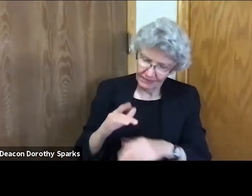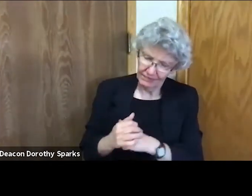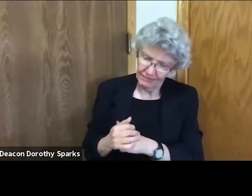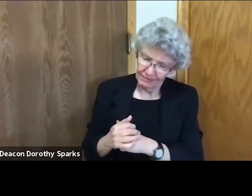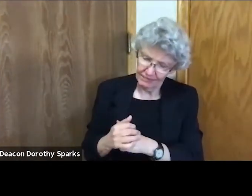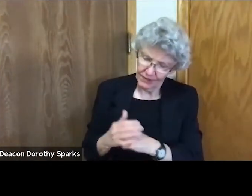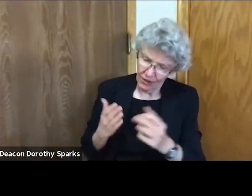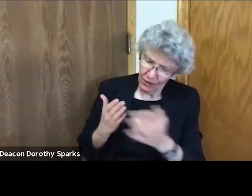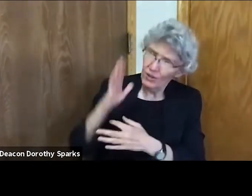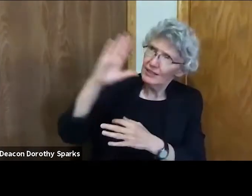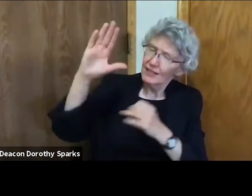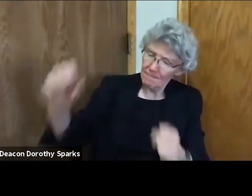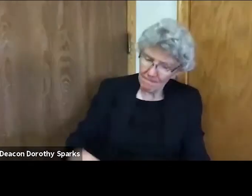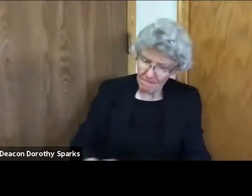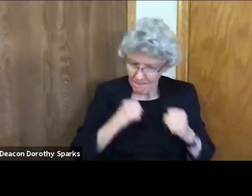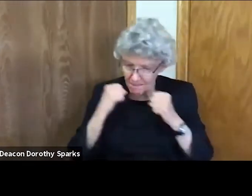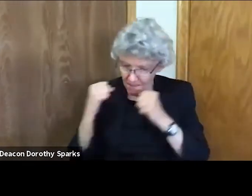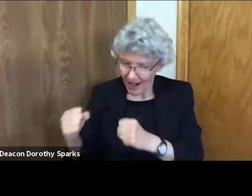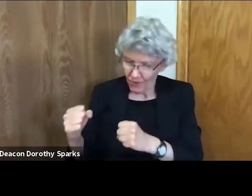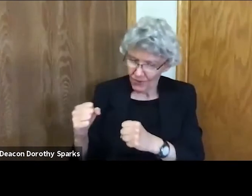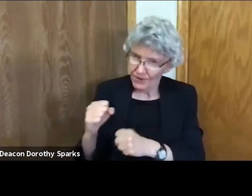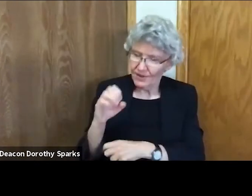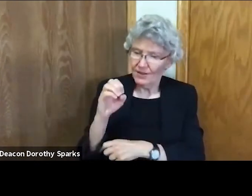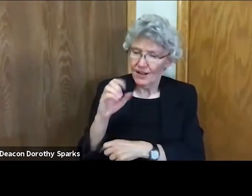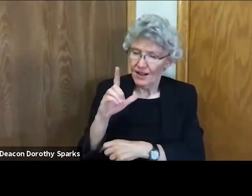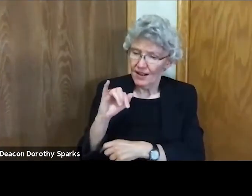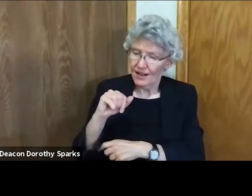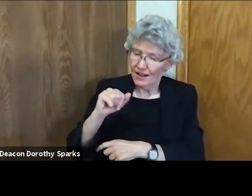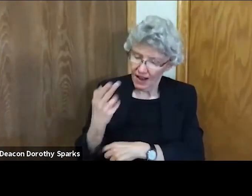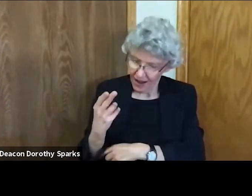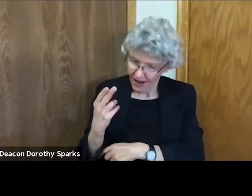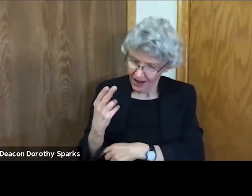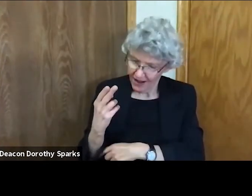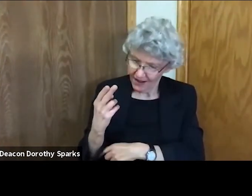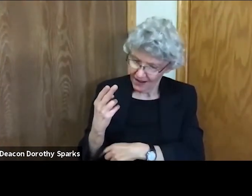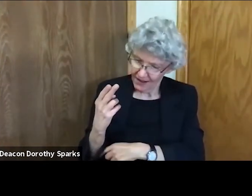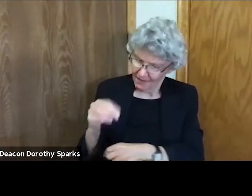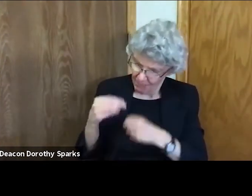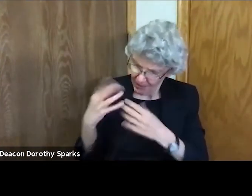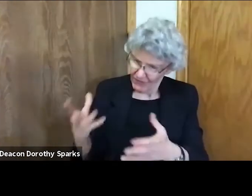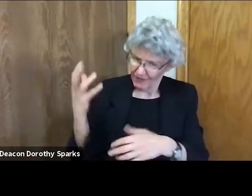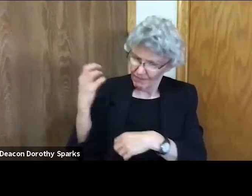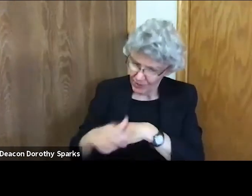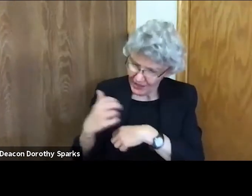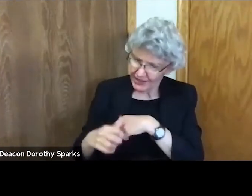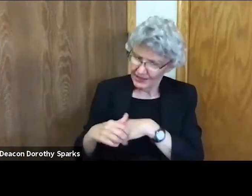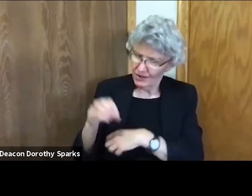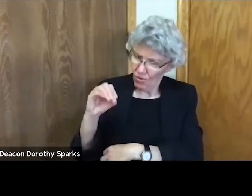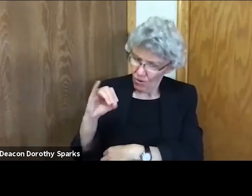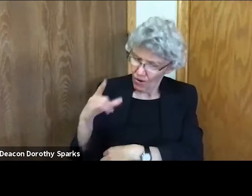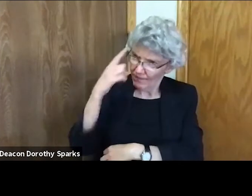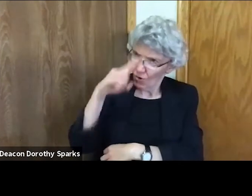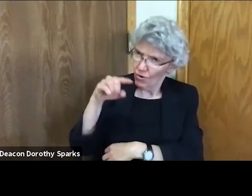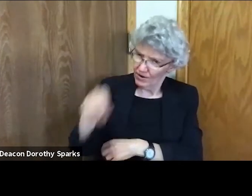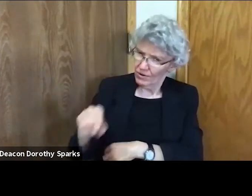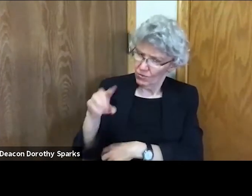God, you are full of compassion. Through your power, God, Elijah provided bread